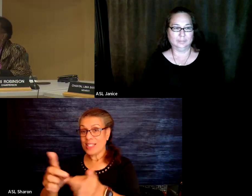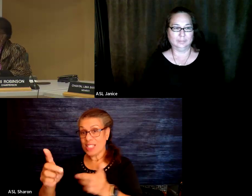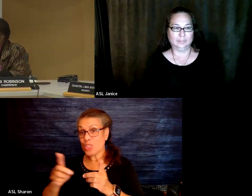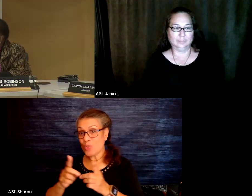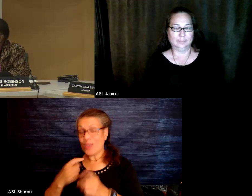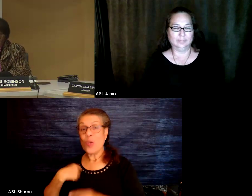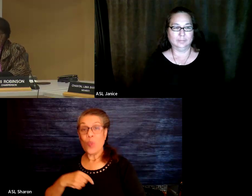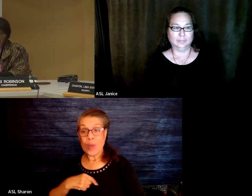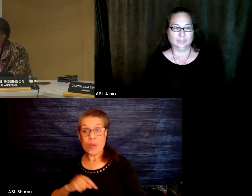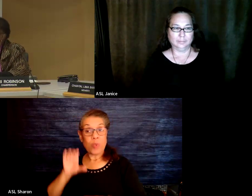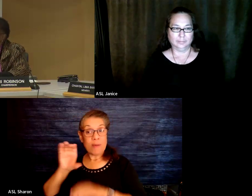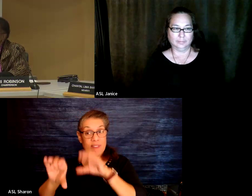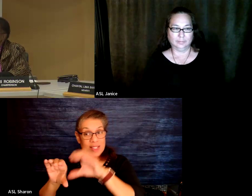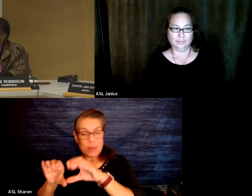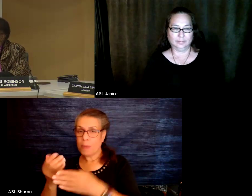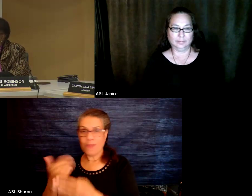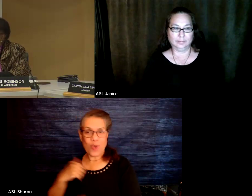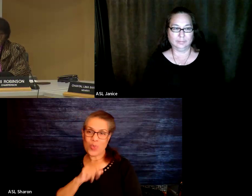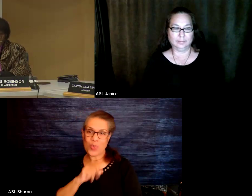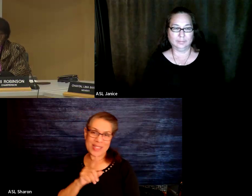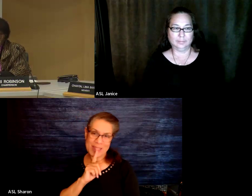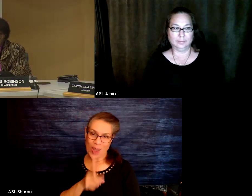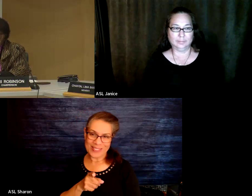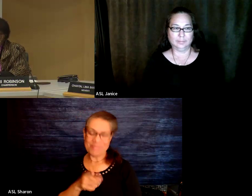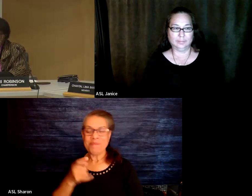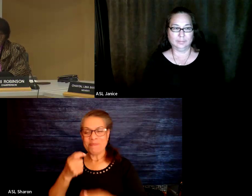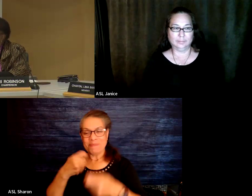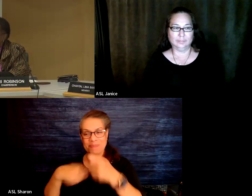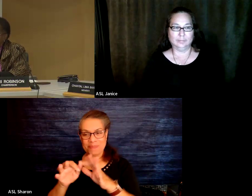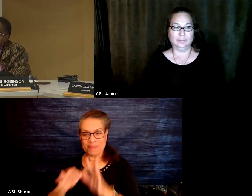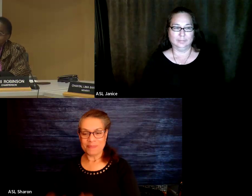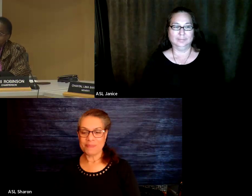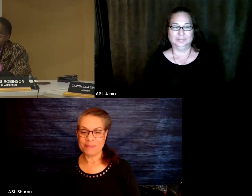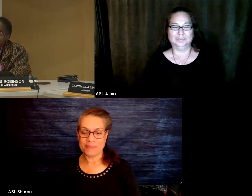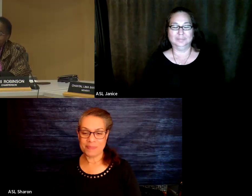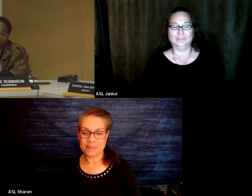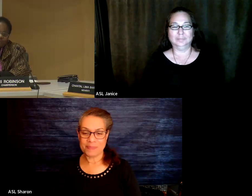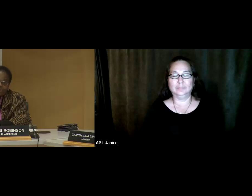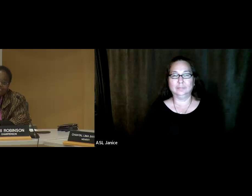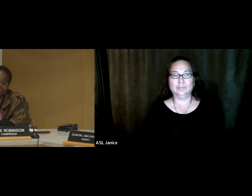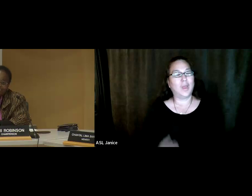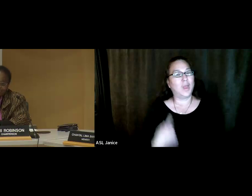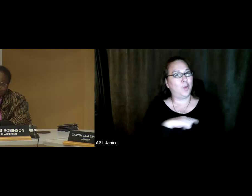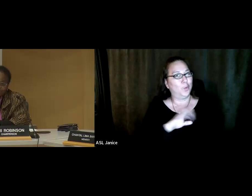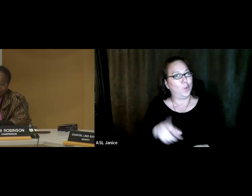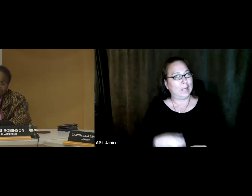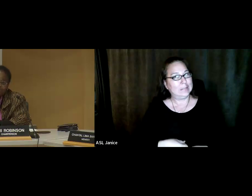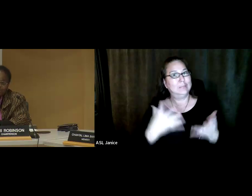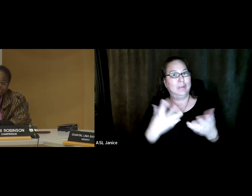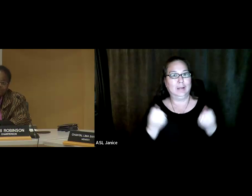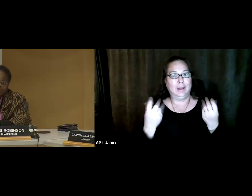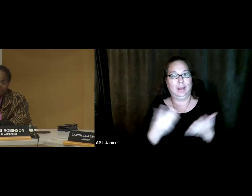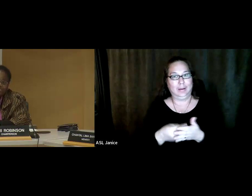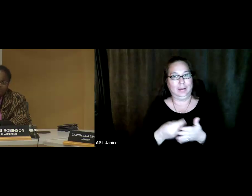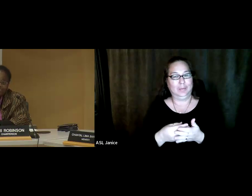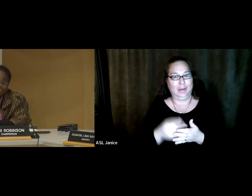that we weren't making, and we know we need many more. And we spend a lot of money in this district, and